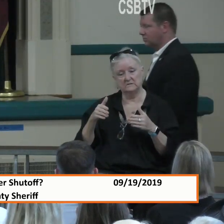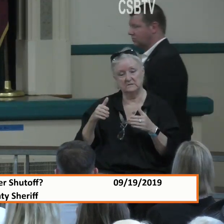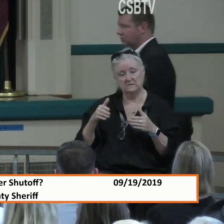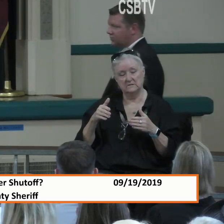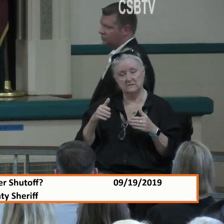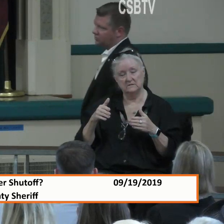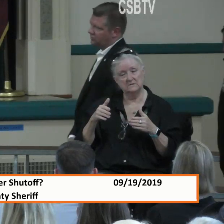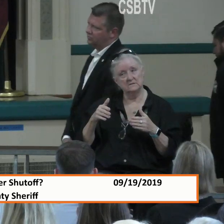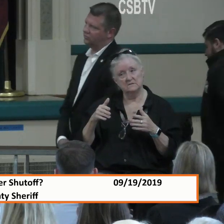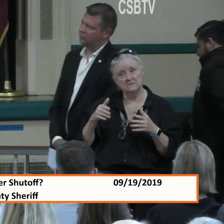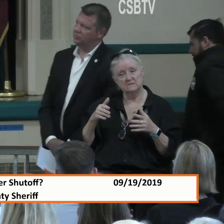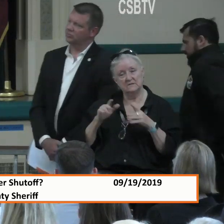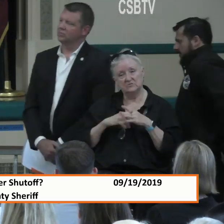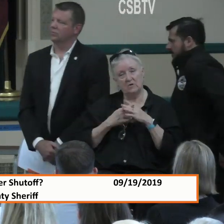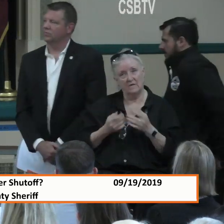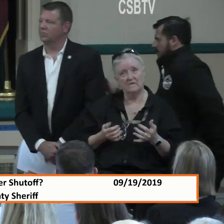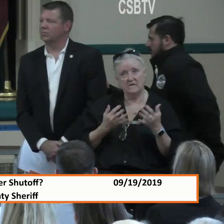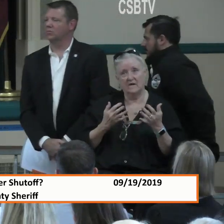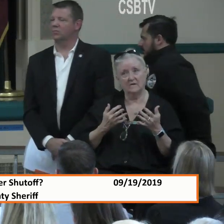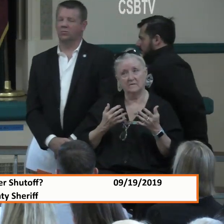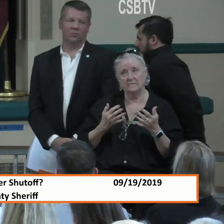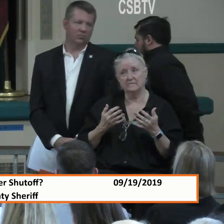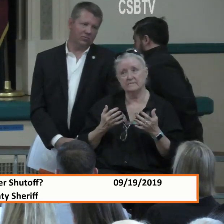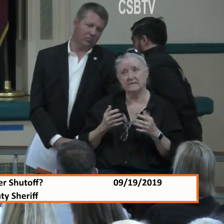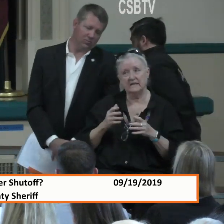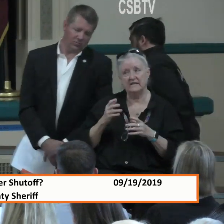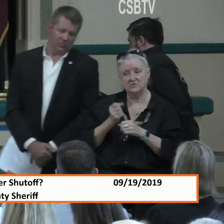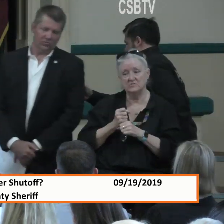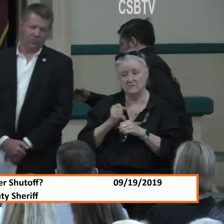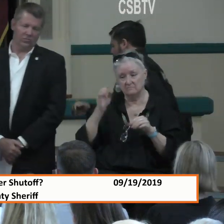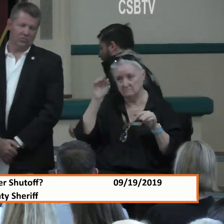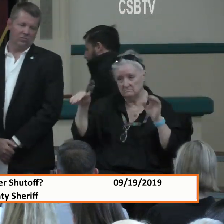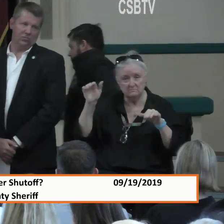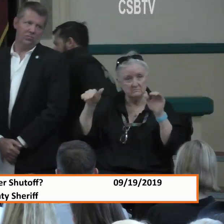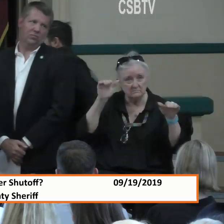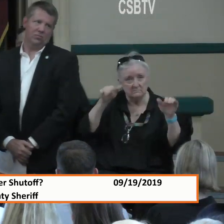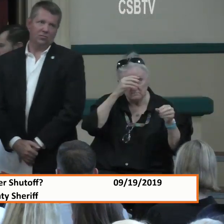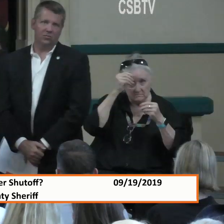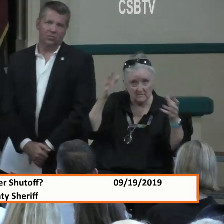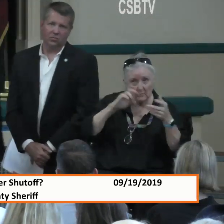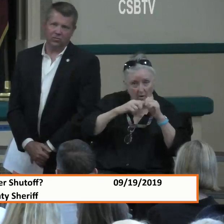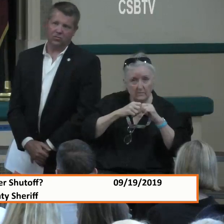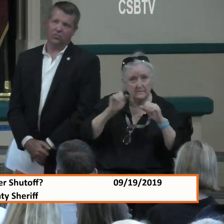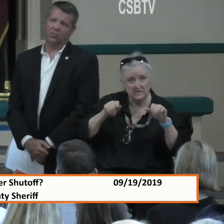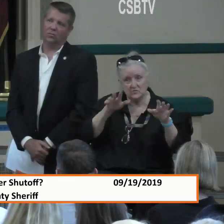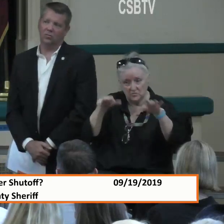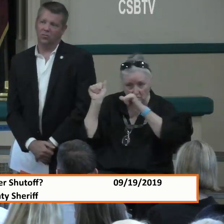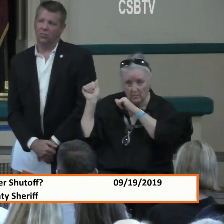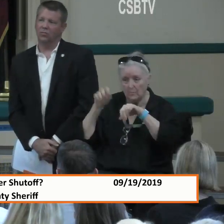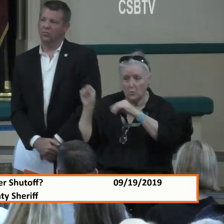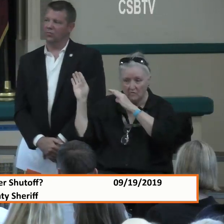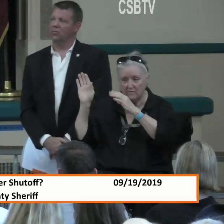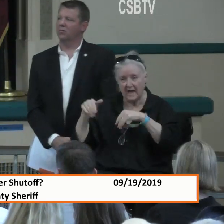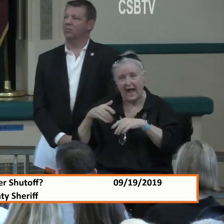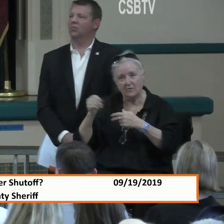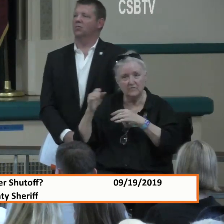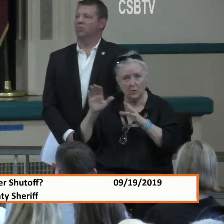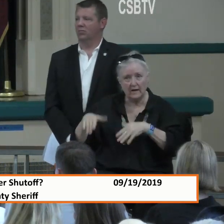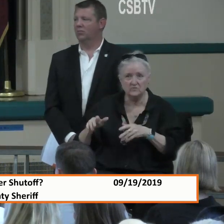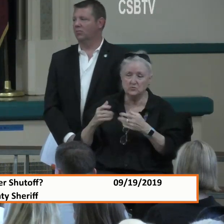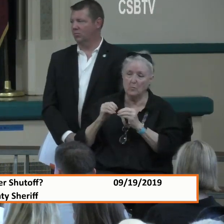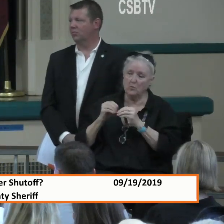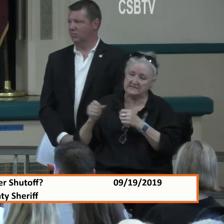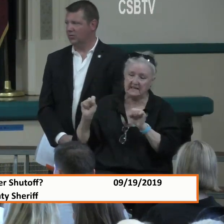that initial start of a fire is to get folks noticed that, hey, there's a problem and we need you to move out of your house to a